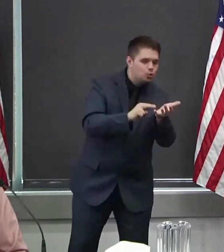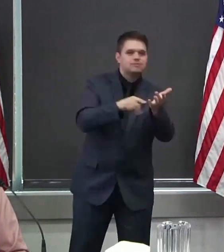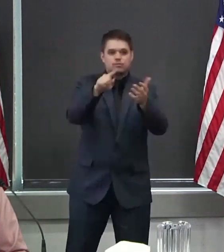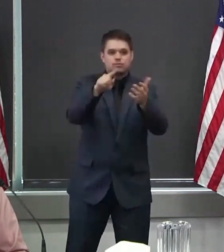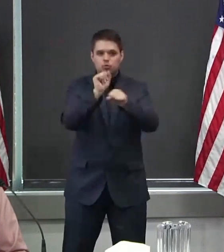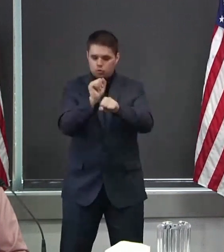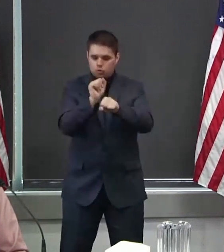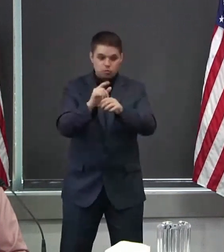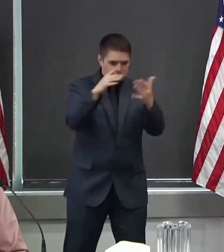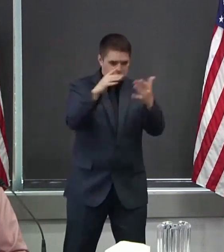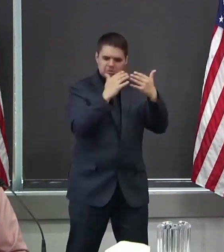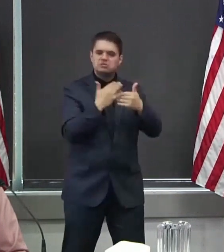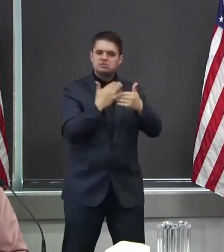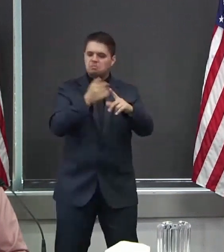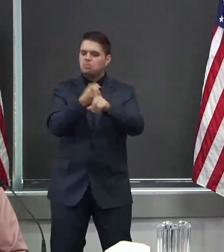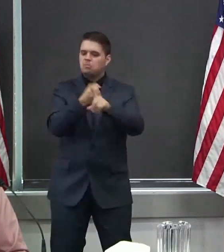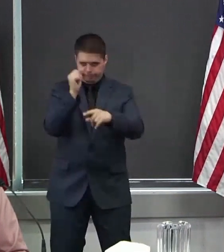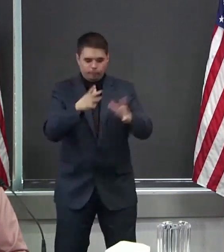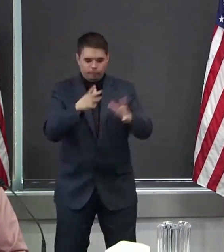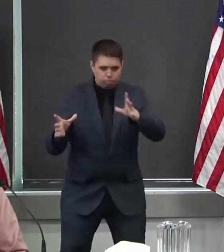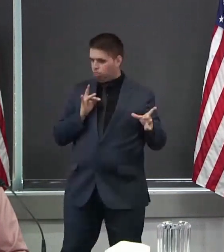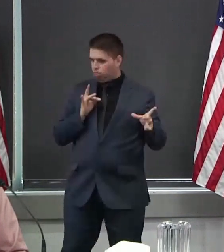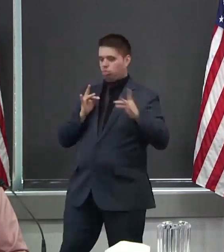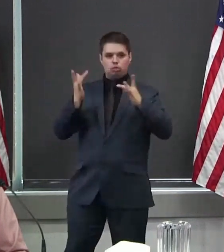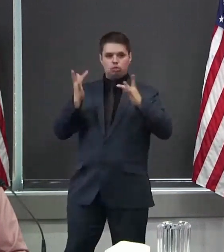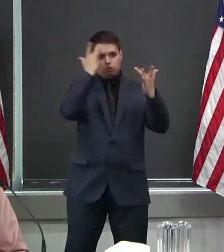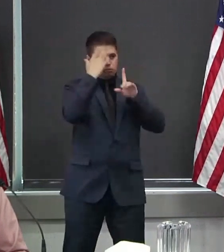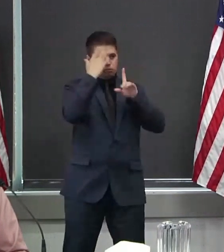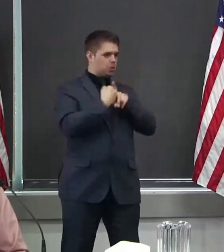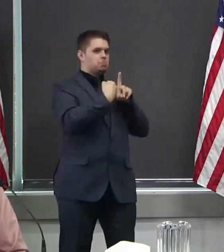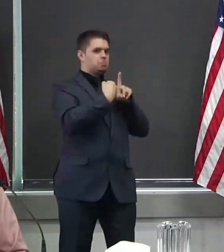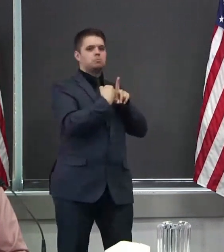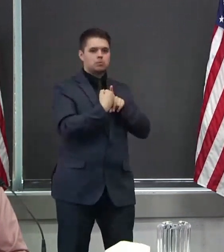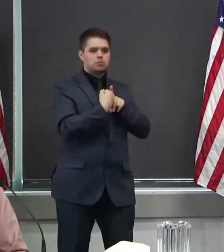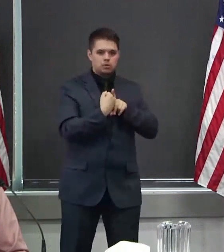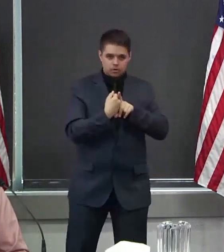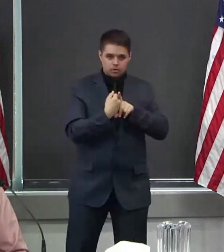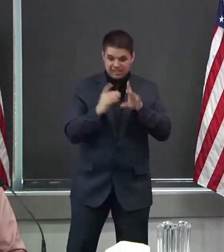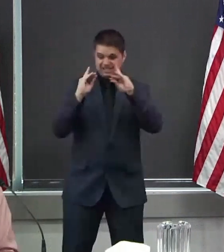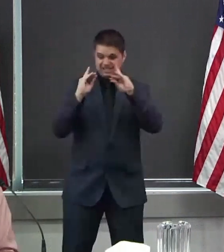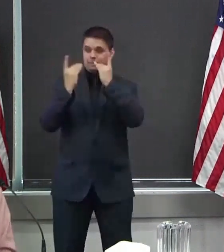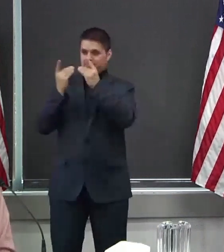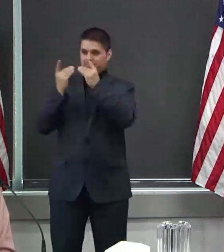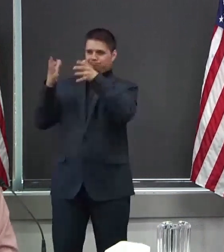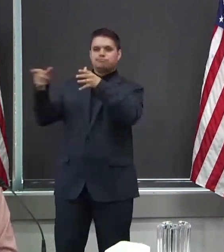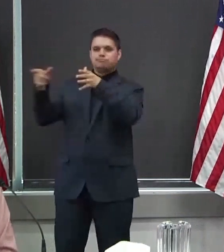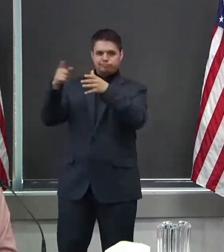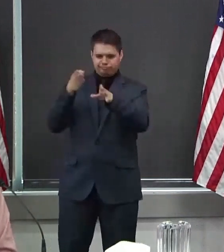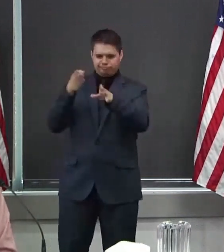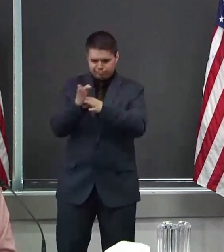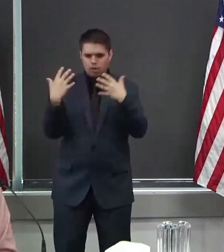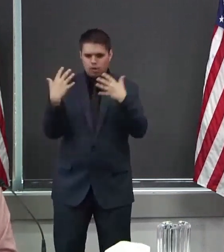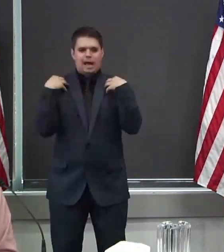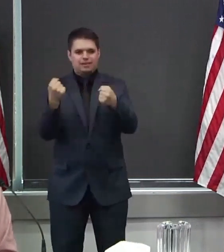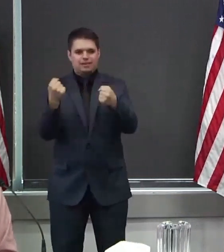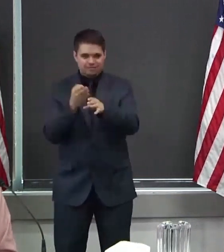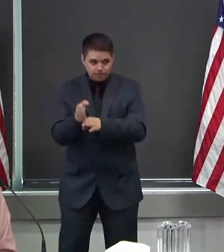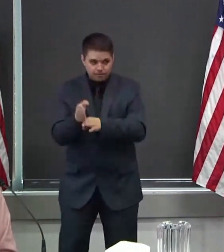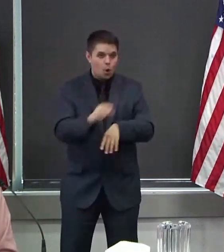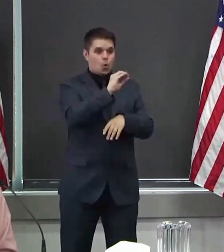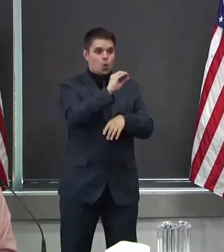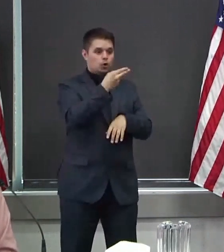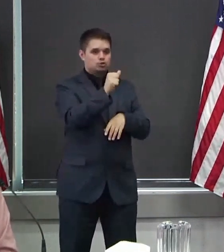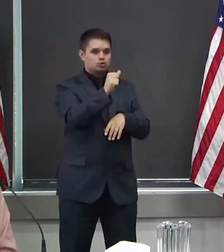we have a team of experts at the Department of Human Services and the Oregon Health Authority putting their combined expertise